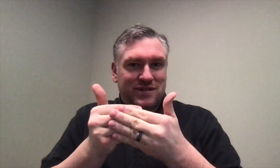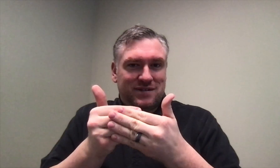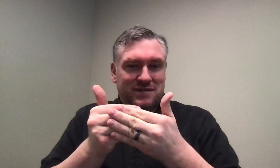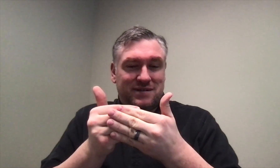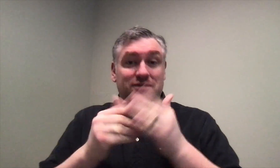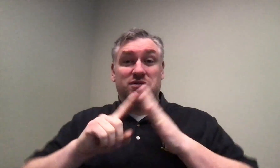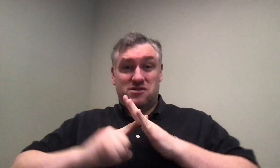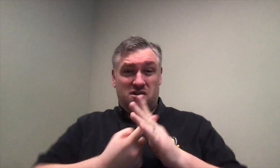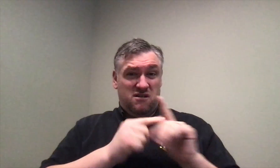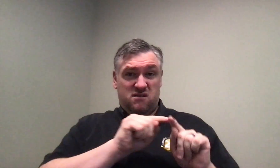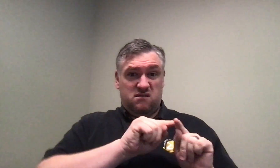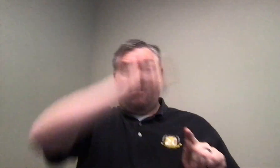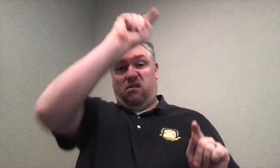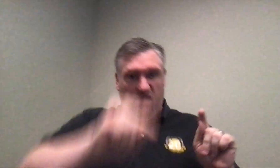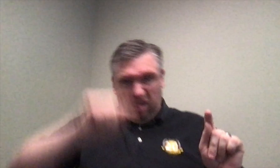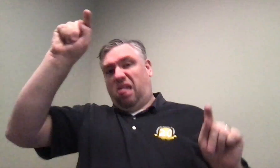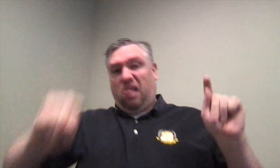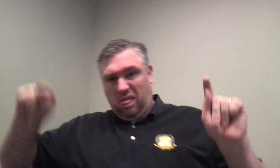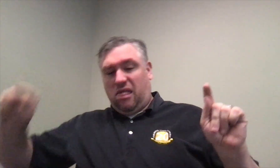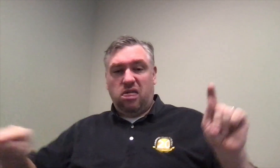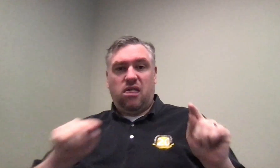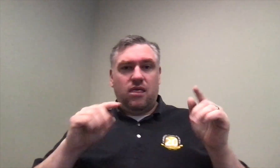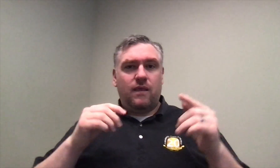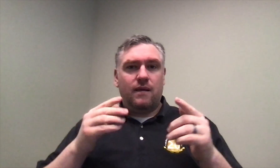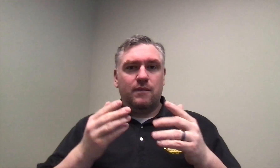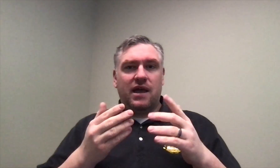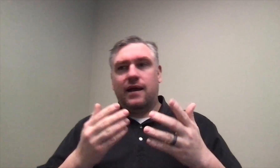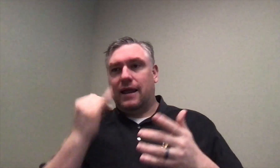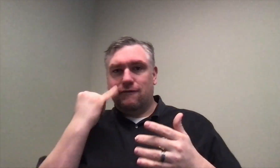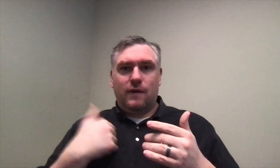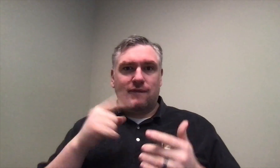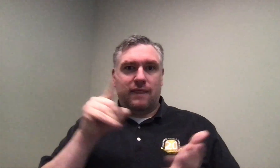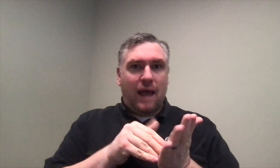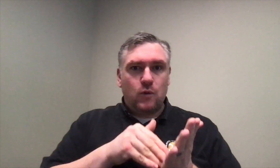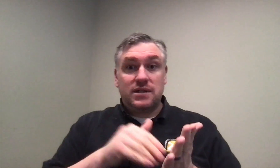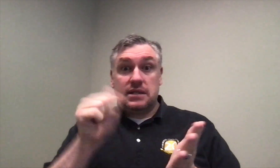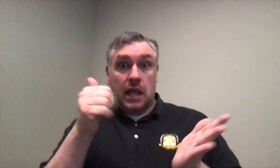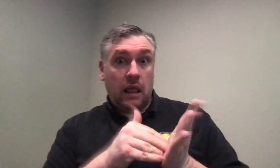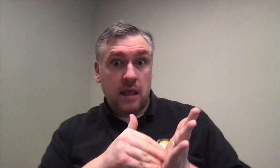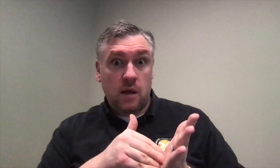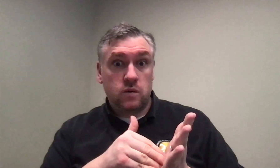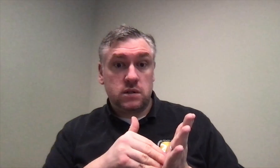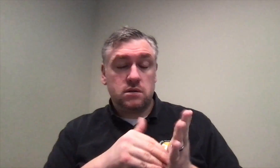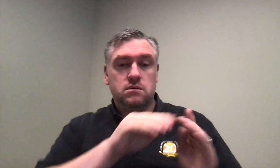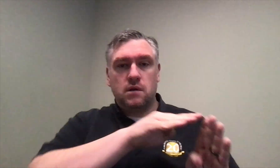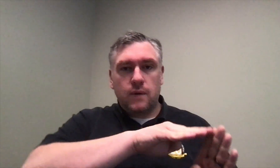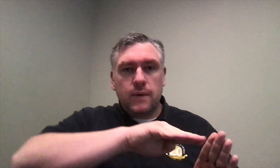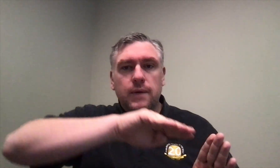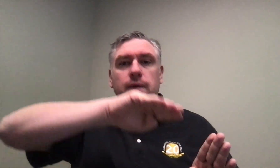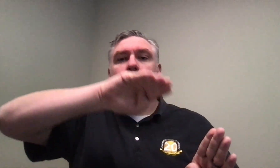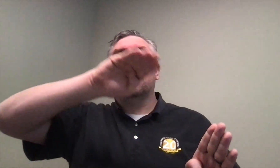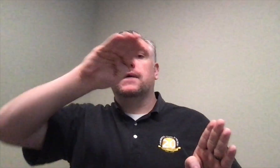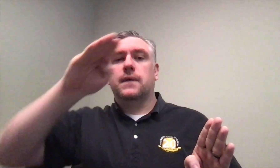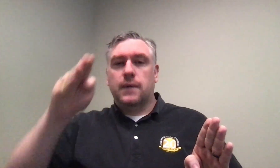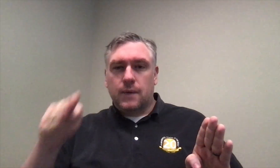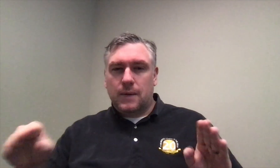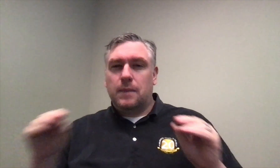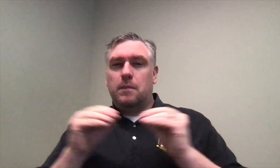precisely and closely it's going to follow that shape. So at first it might be pretty jagged and all over the place, but if I have 1,000 or 10,000